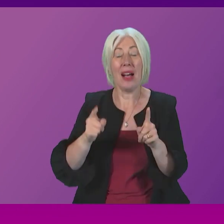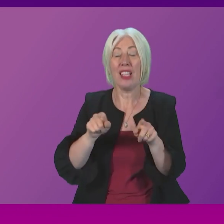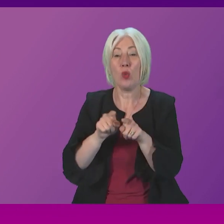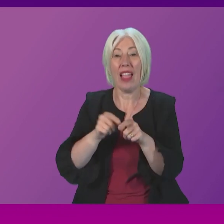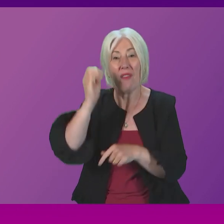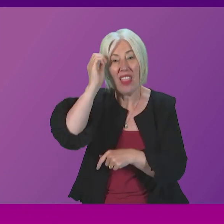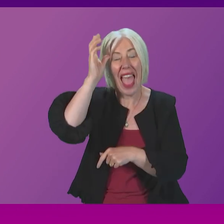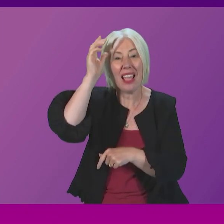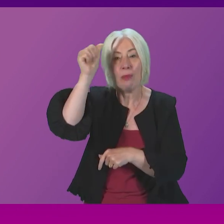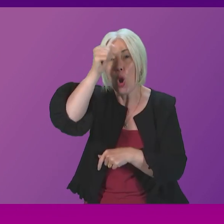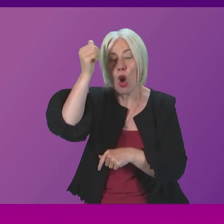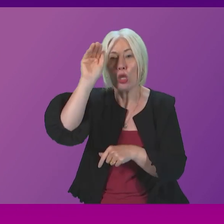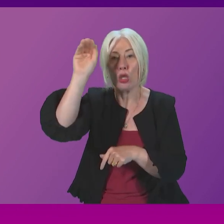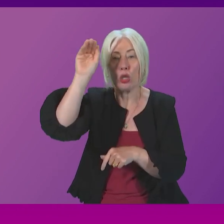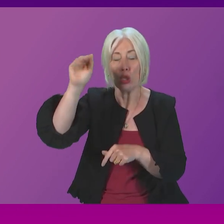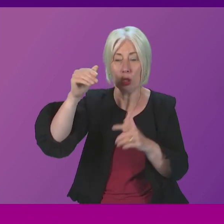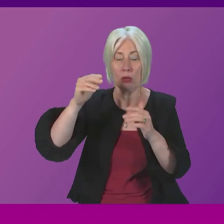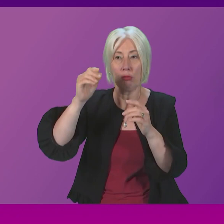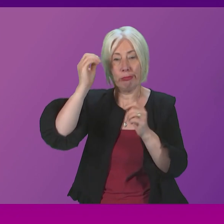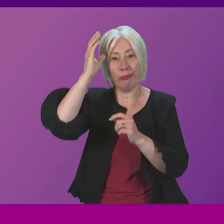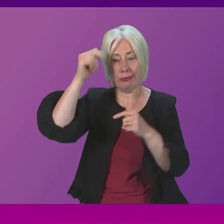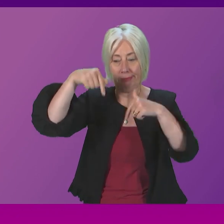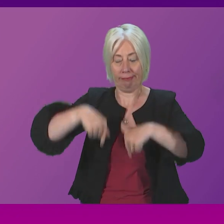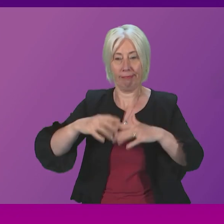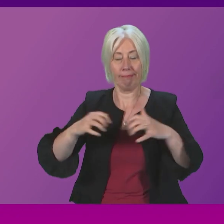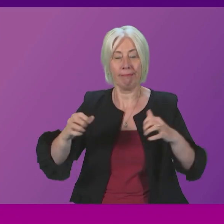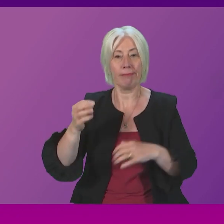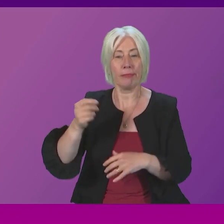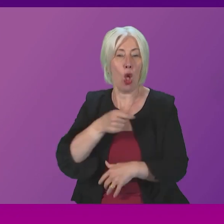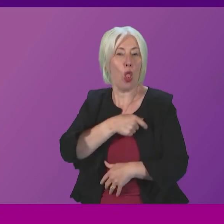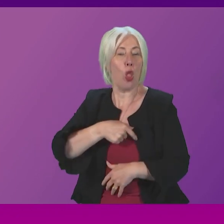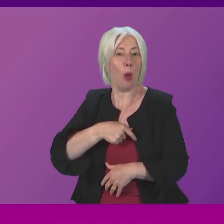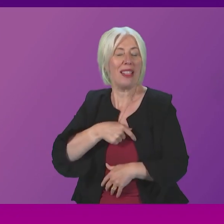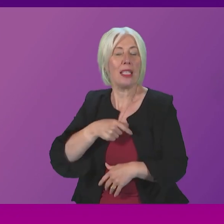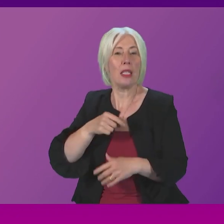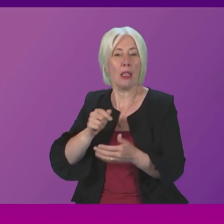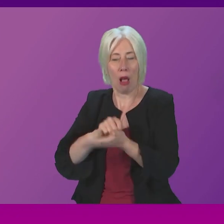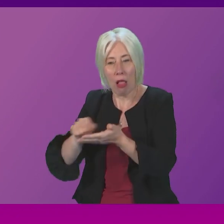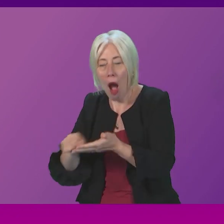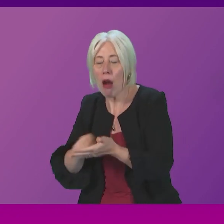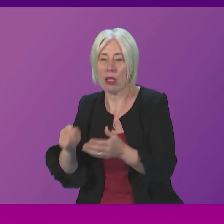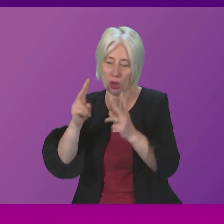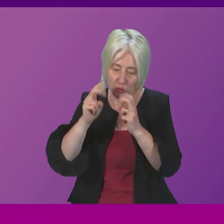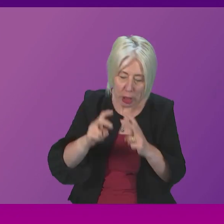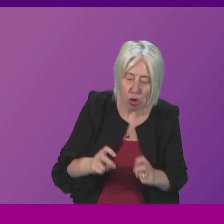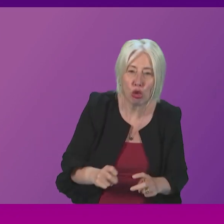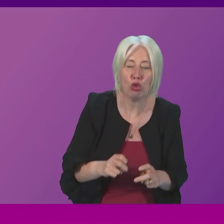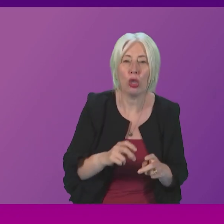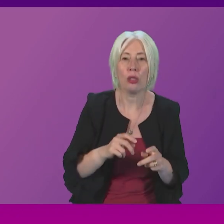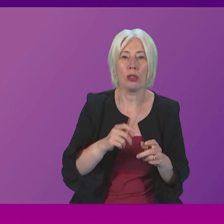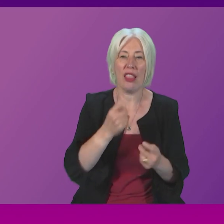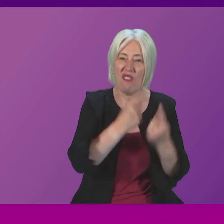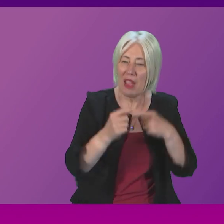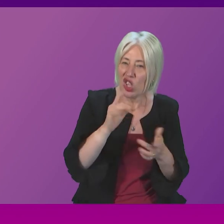experts, the legal experts in Parliament. It's the committee clerks. It's the researchers and experts in our